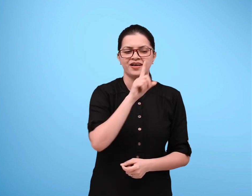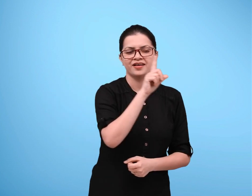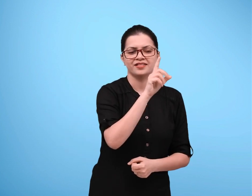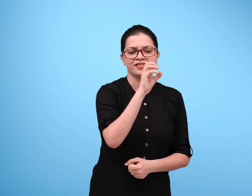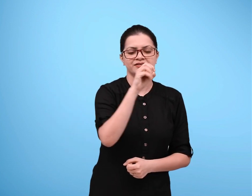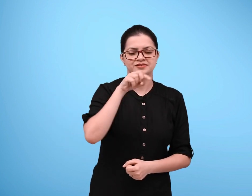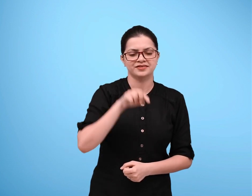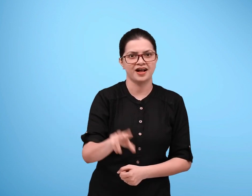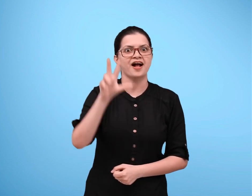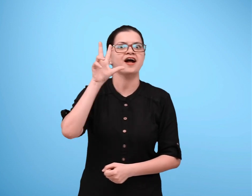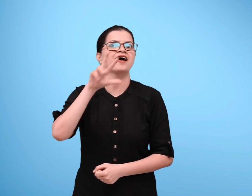(10.8)